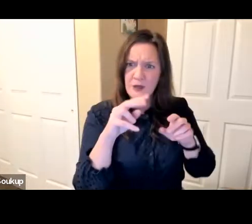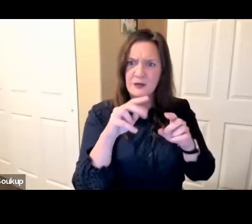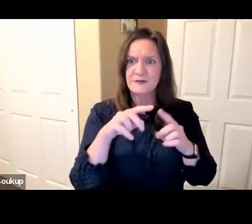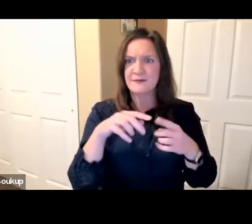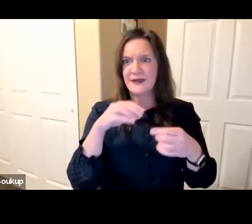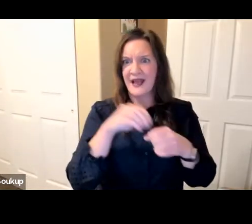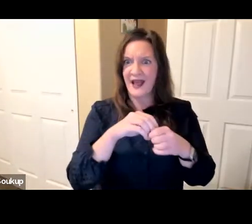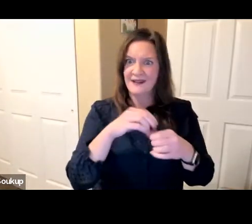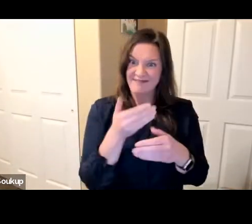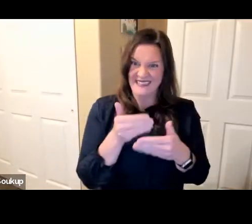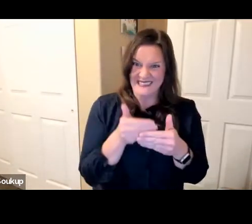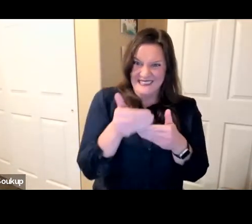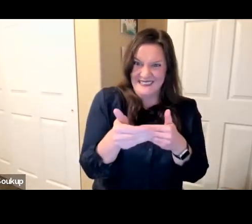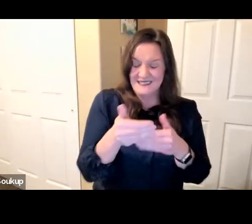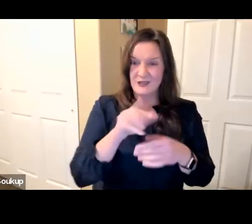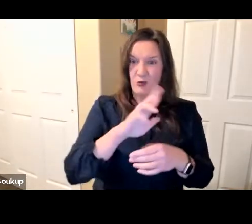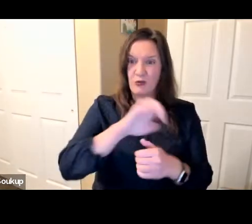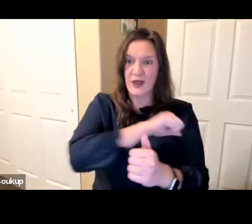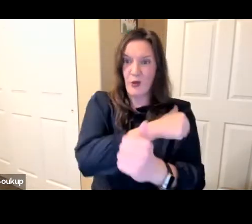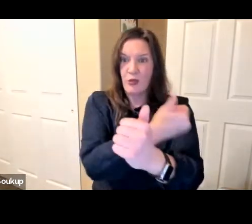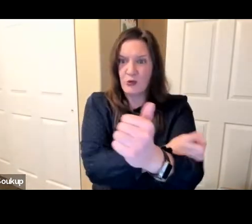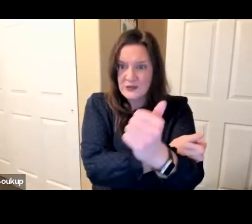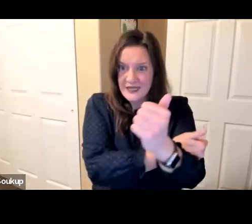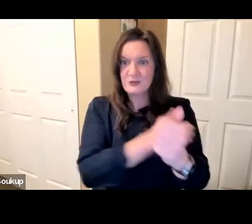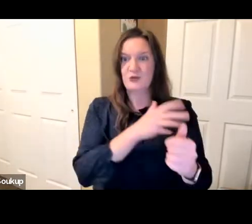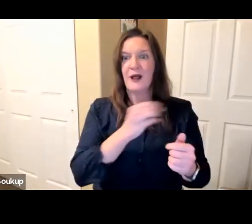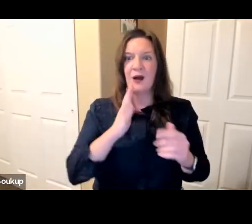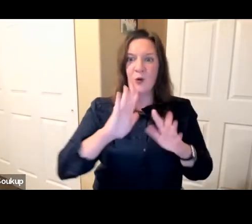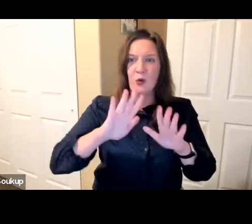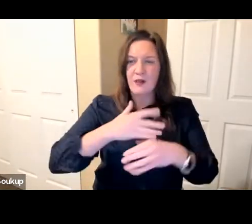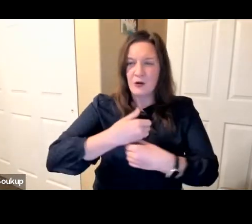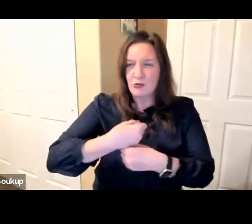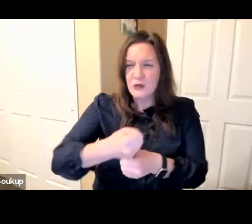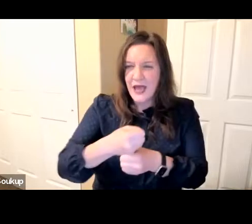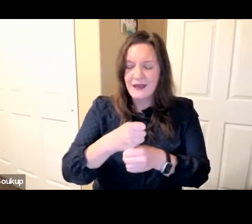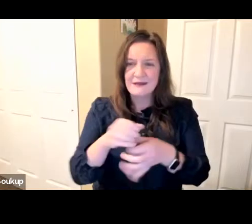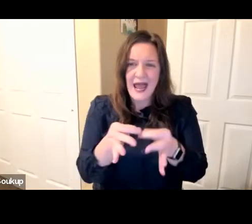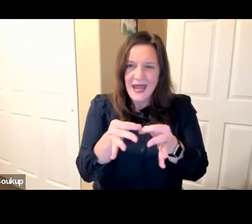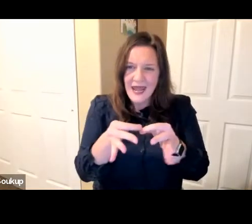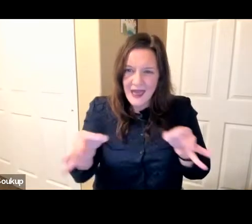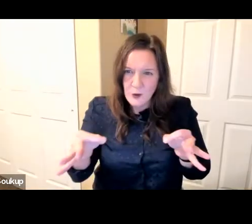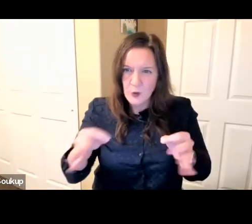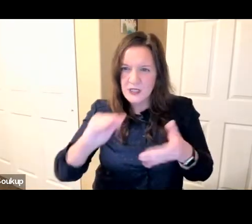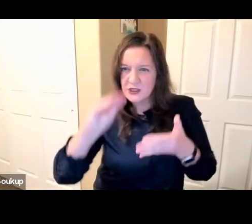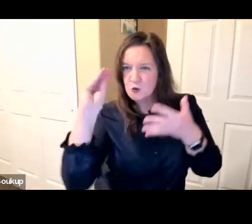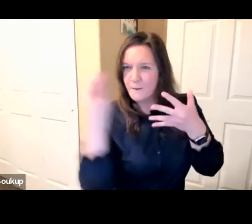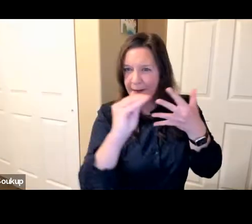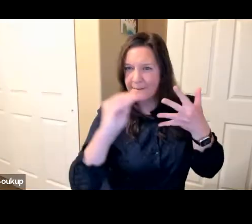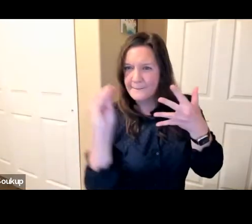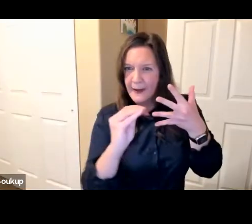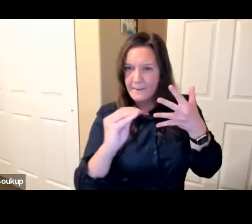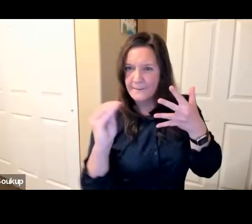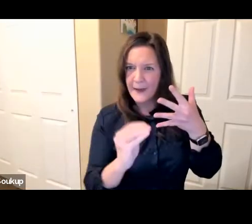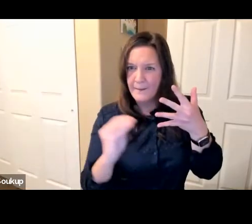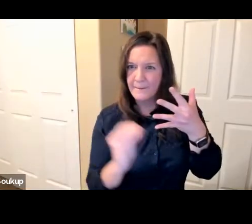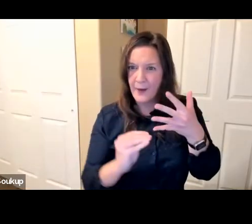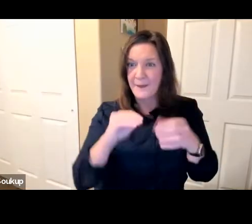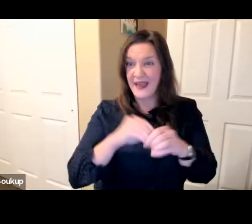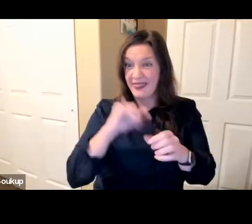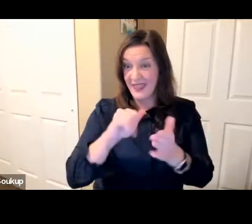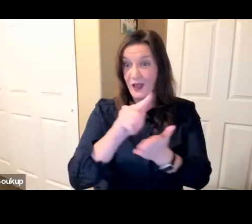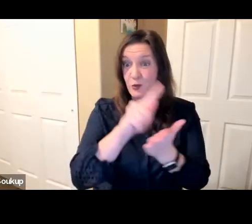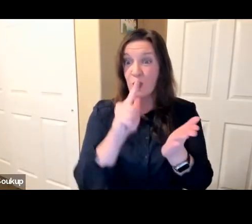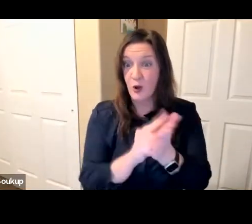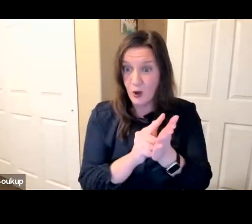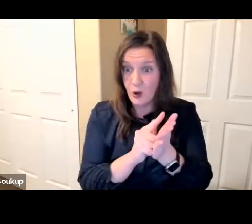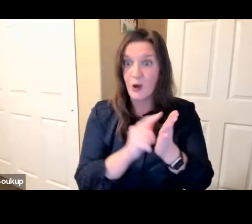the funds are then disseminated for services. We're looking at the upcoming reauthorization, and we